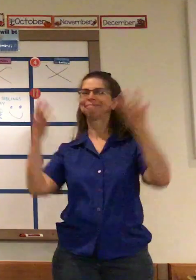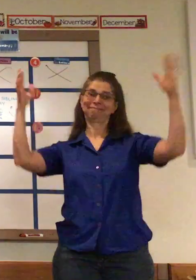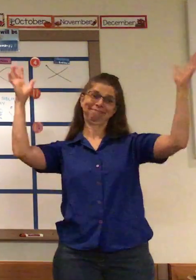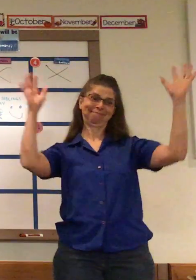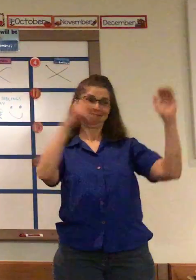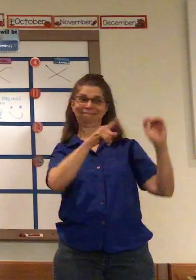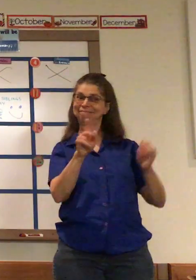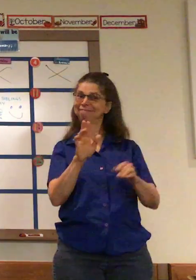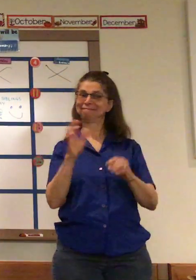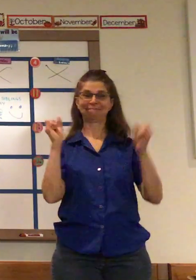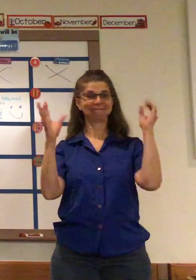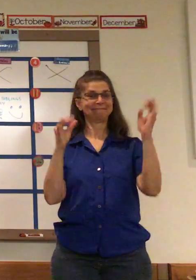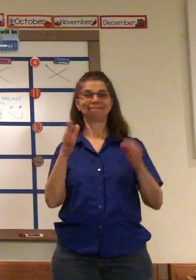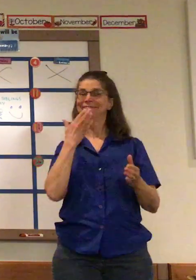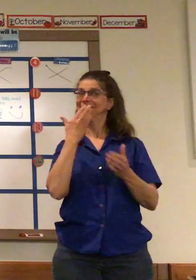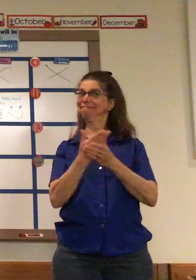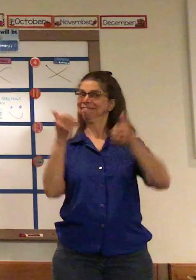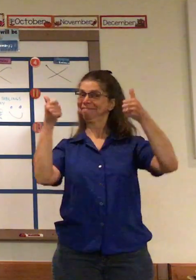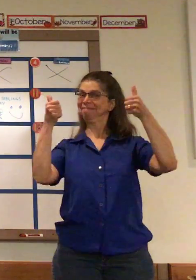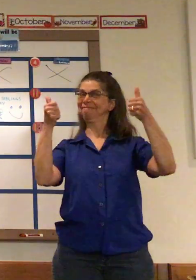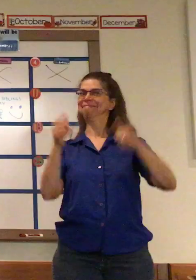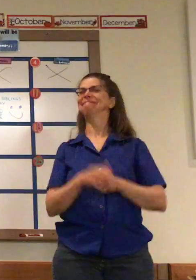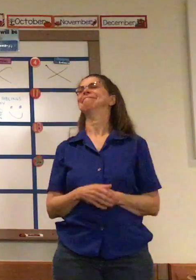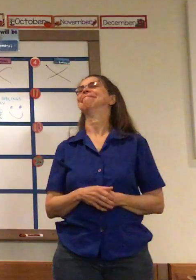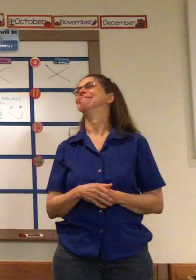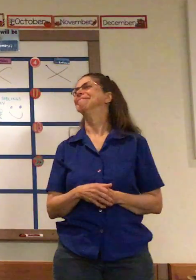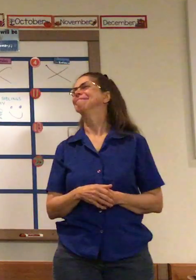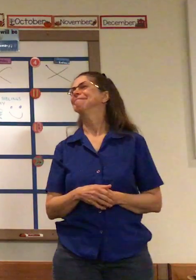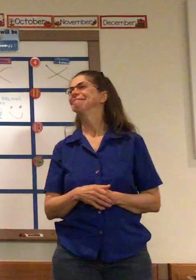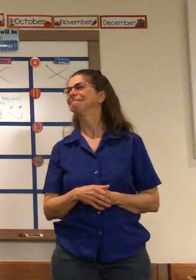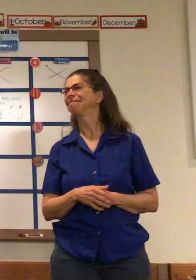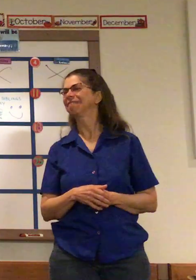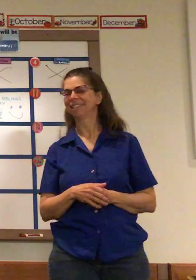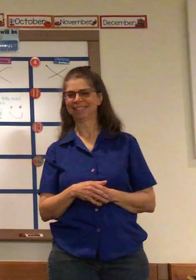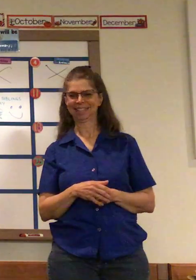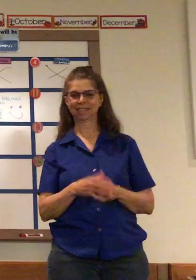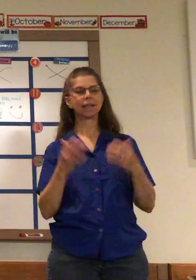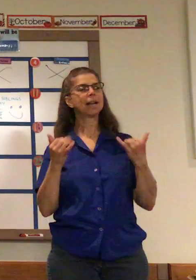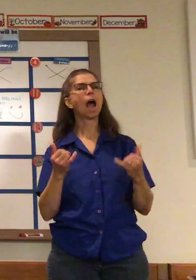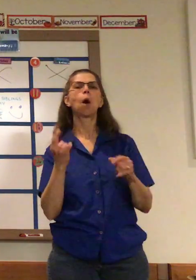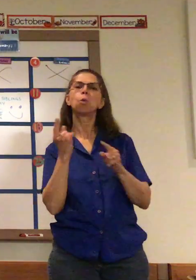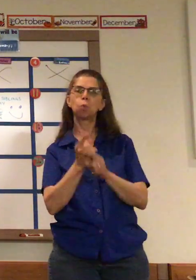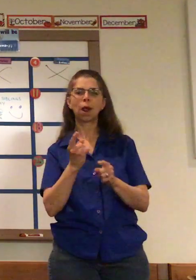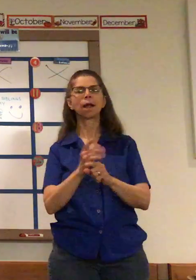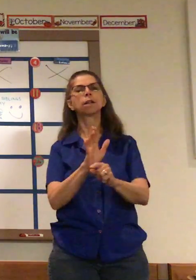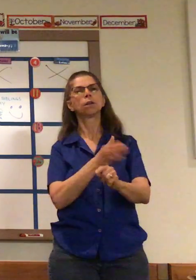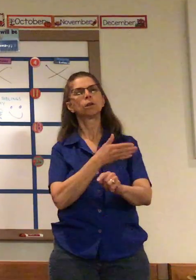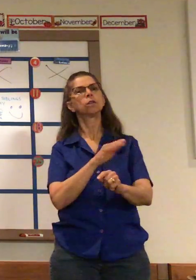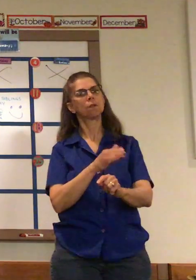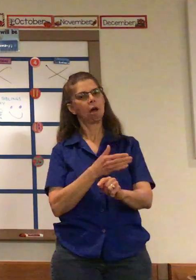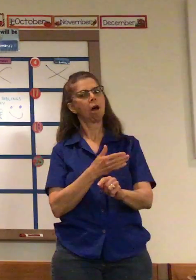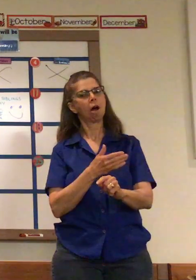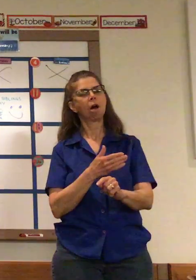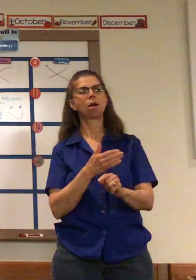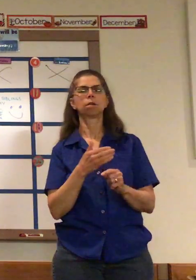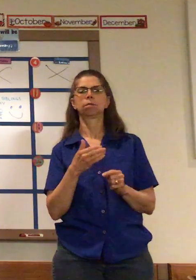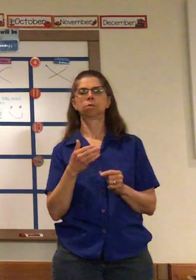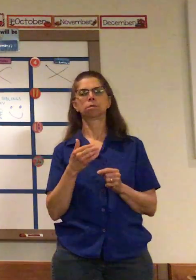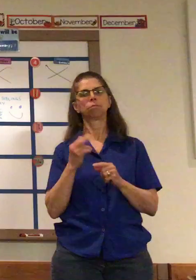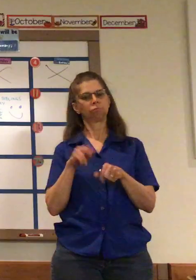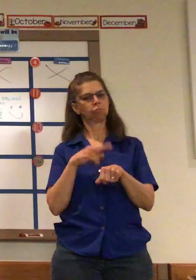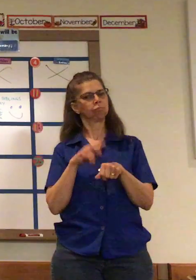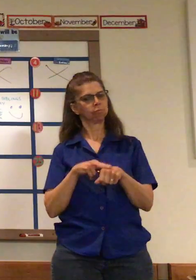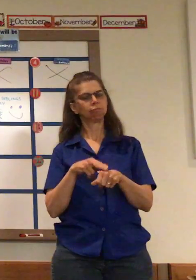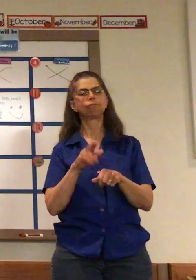You guys did great. Now that we've sang our song at a regular tempo and